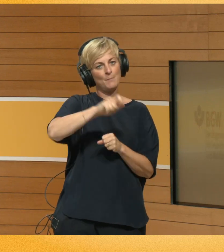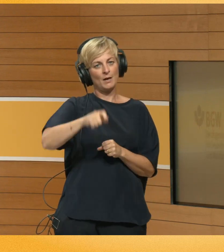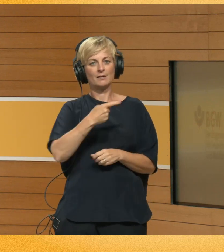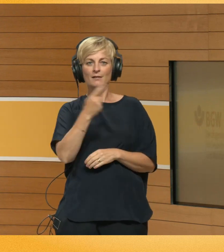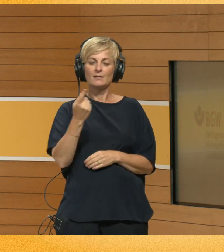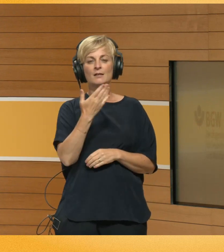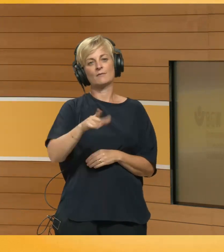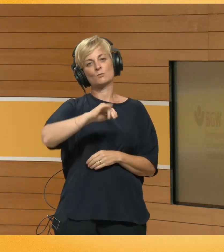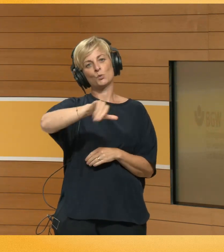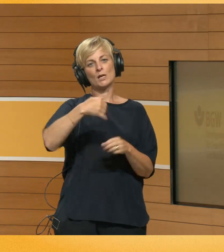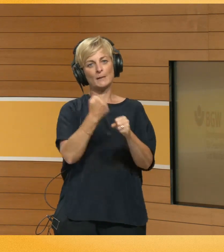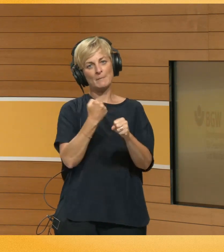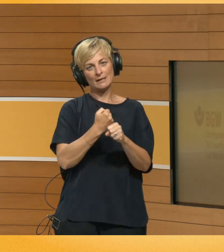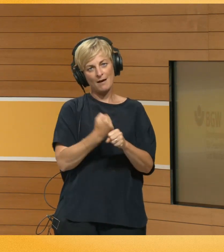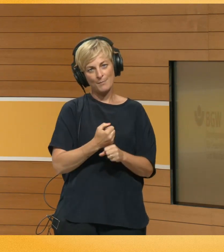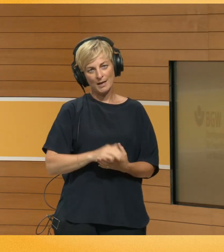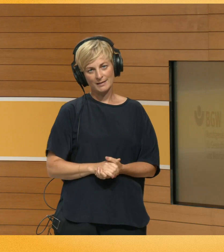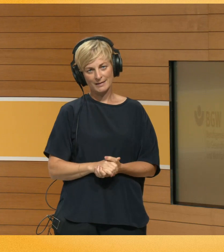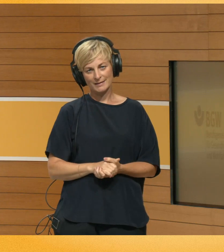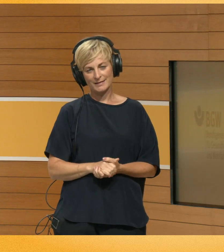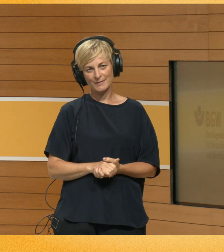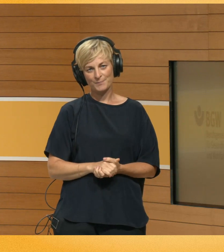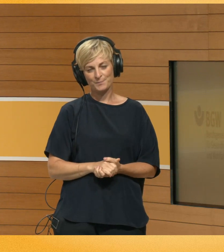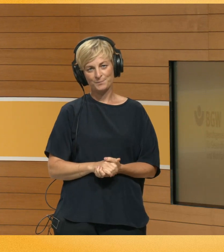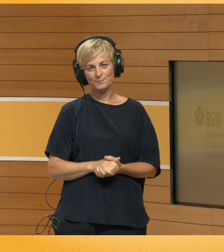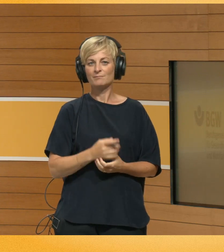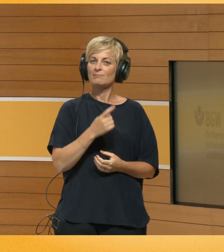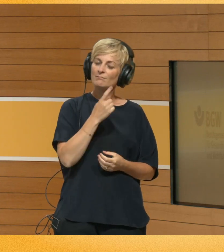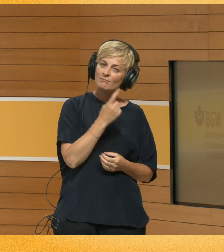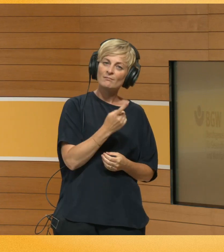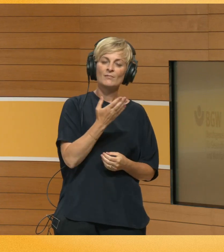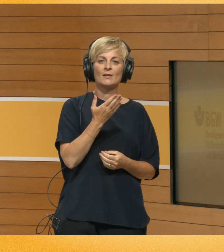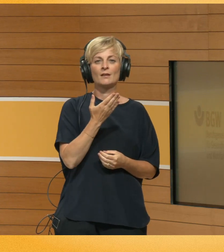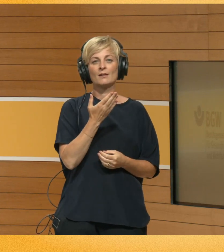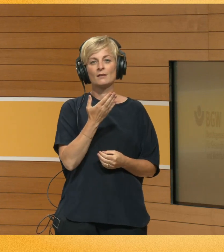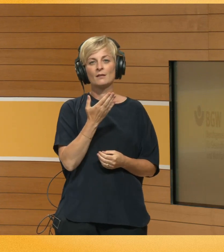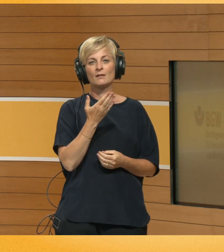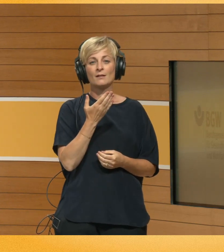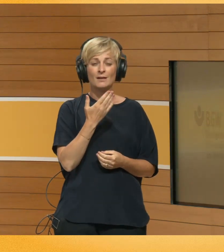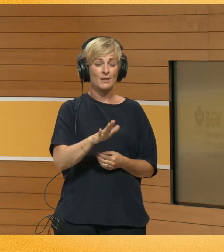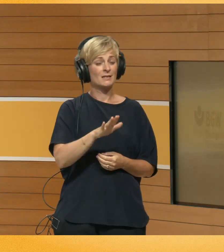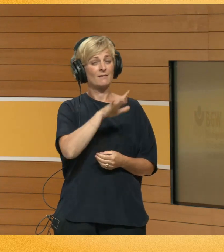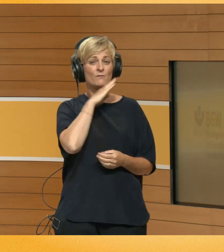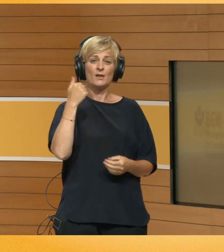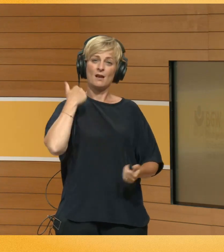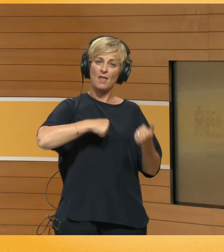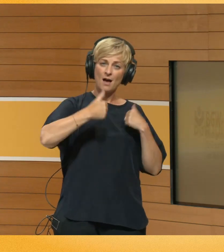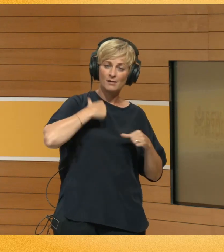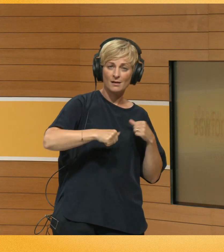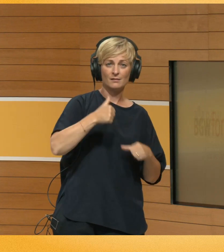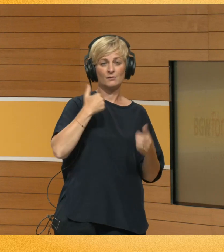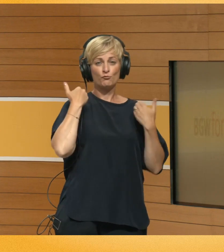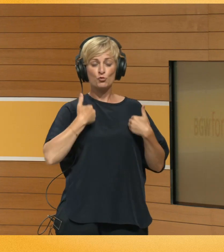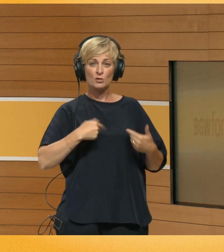physically, mentally, and spiritually. We lost a lot of co-workers, and so a lot of acknowledging all the engineers,